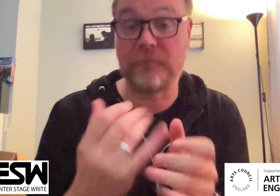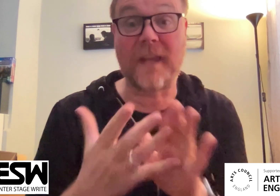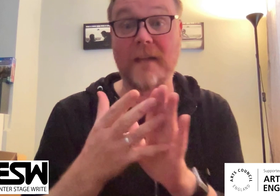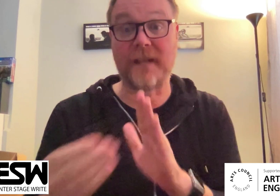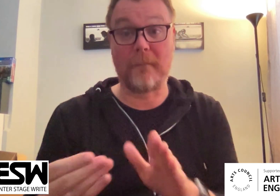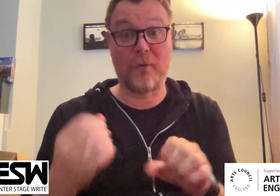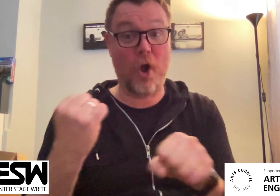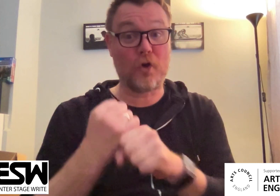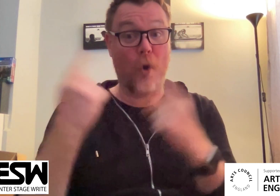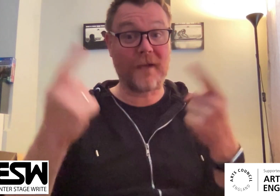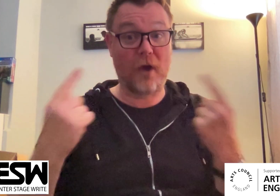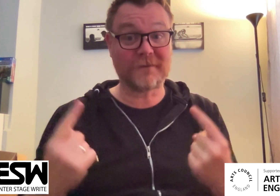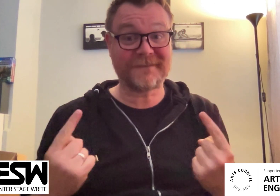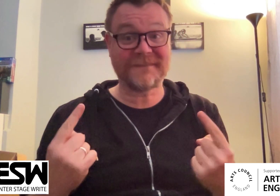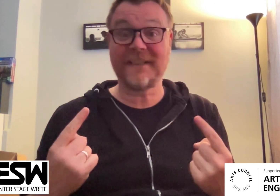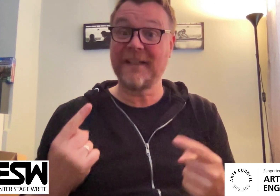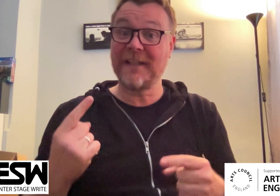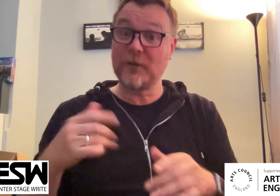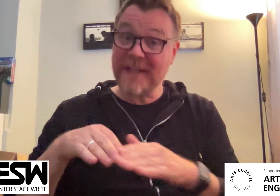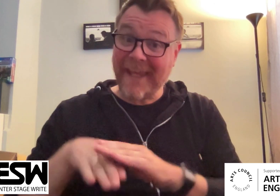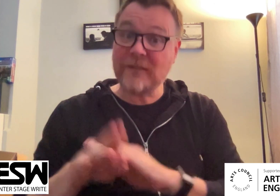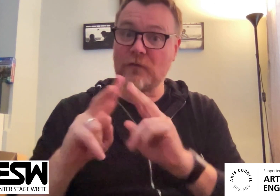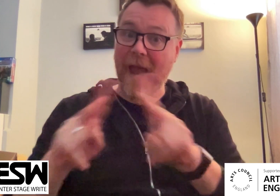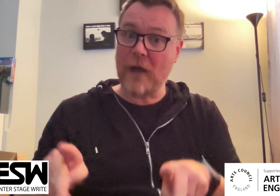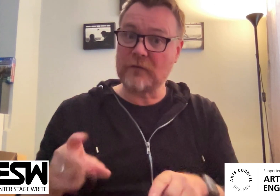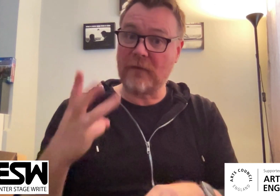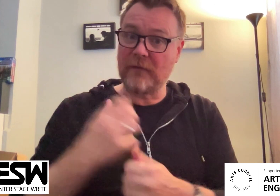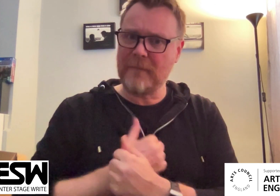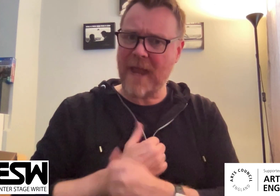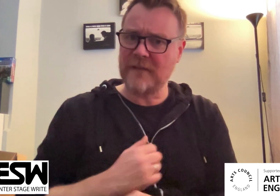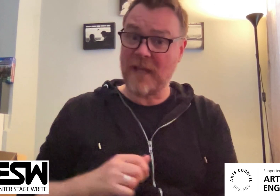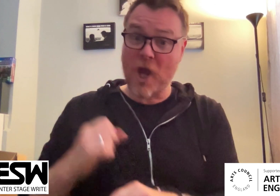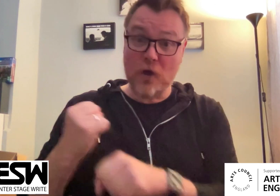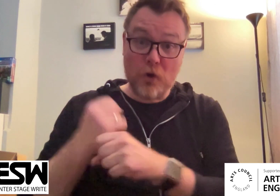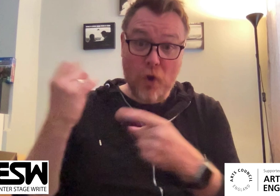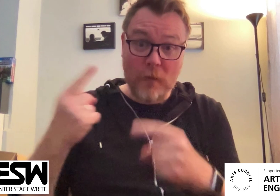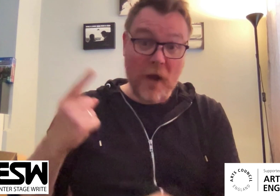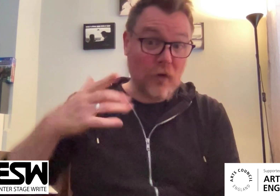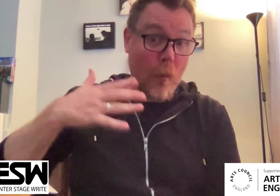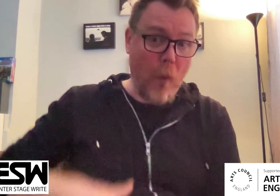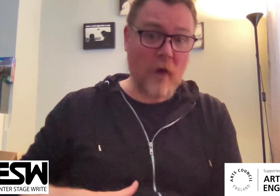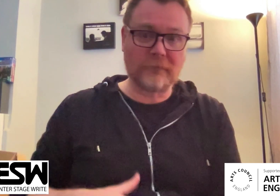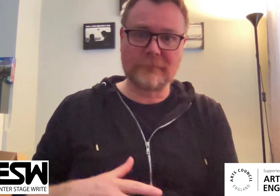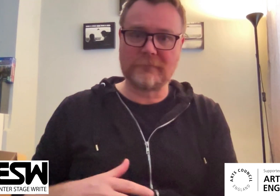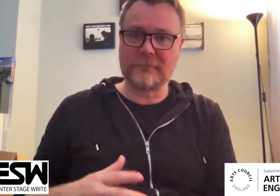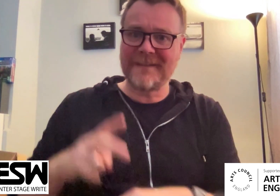they want the same thing. So with Goldilocks, she goes into the person's house, she goes into the bear's house,